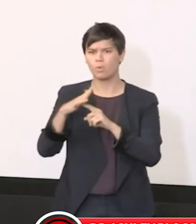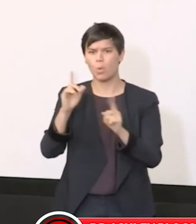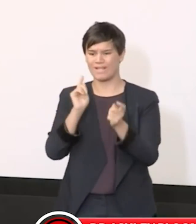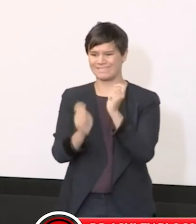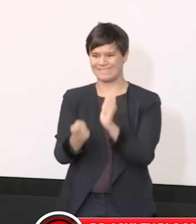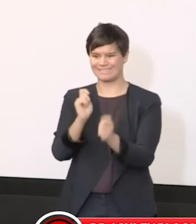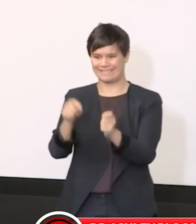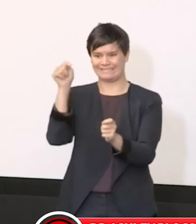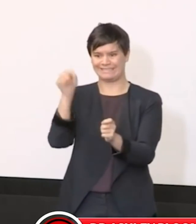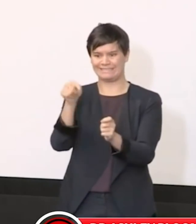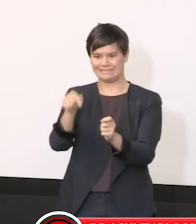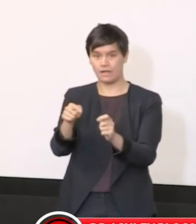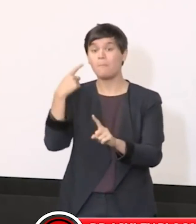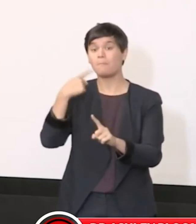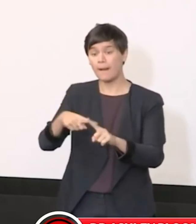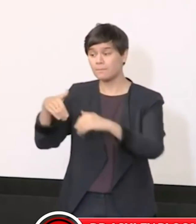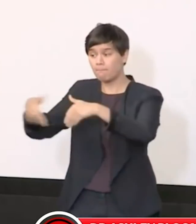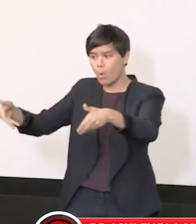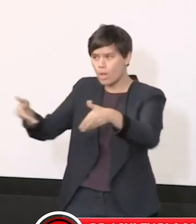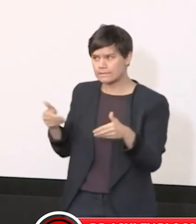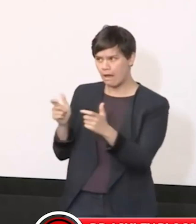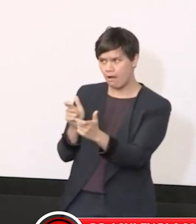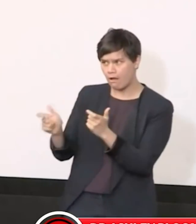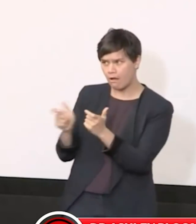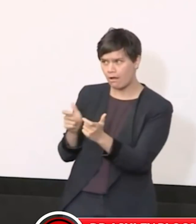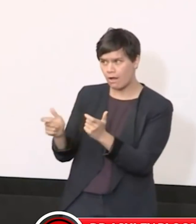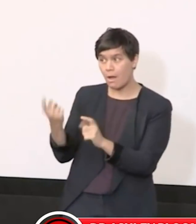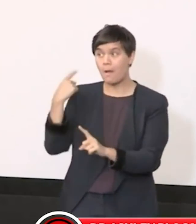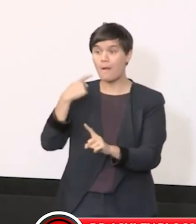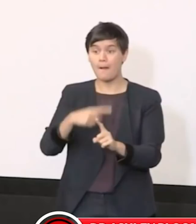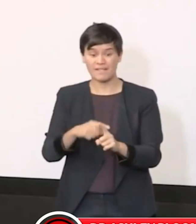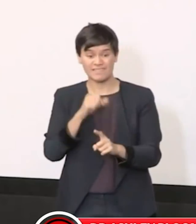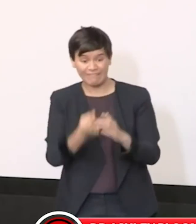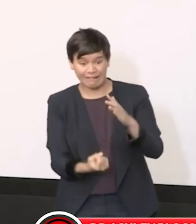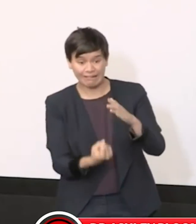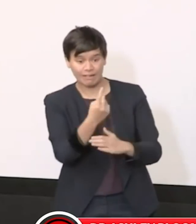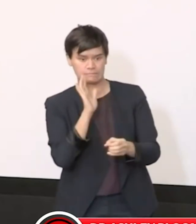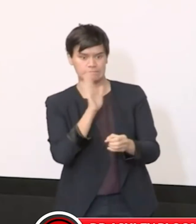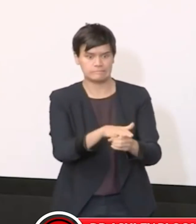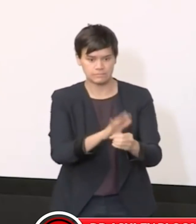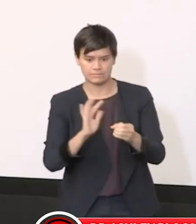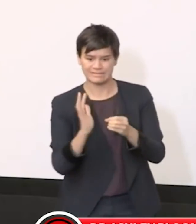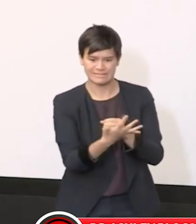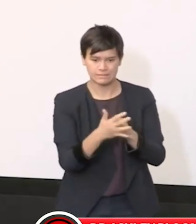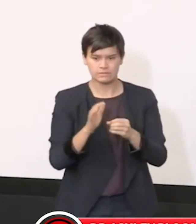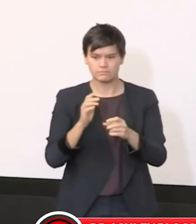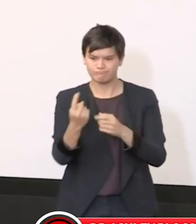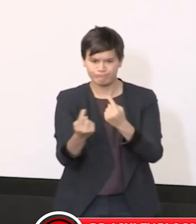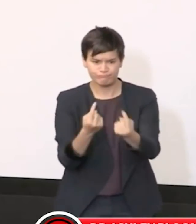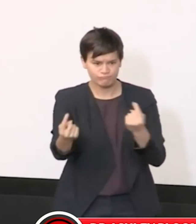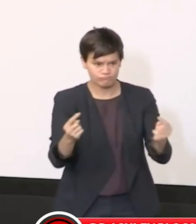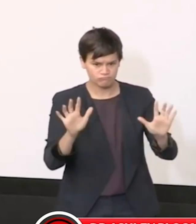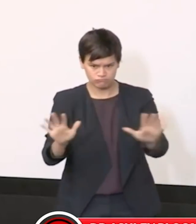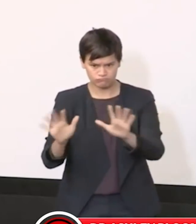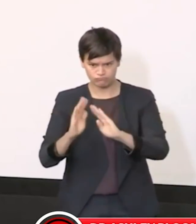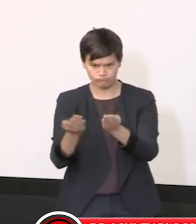and obviously our case isolation and our rapid contact tracing and isolation of any close contacts.